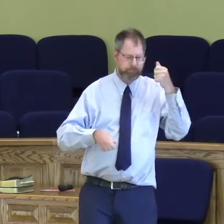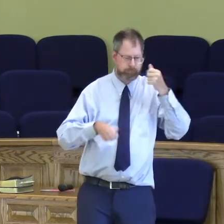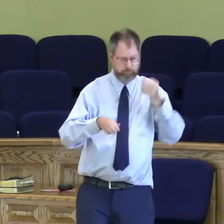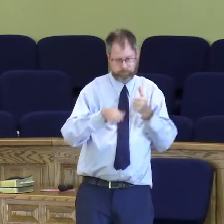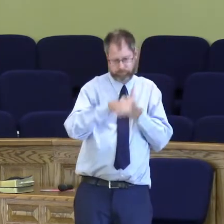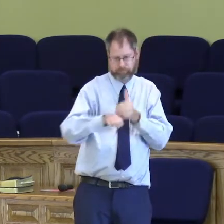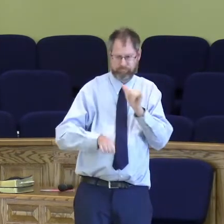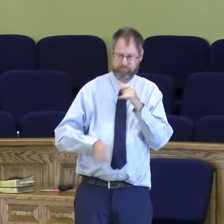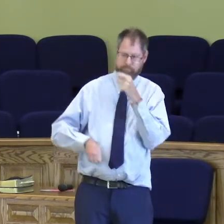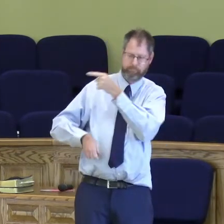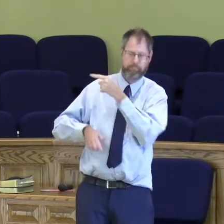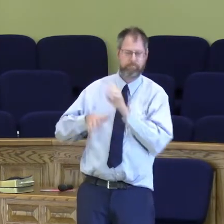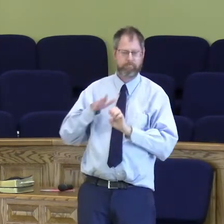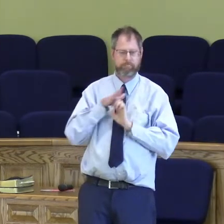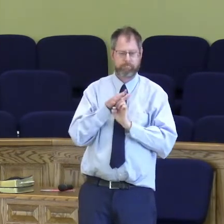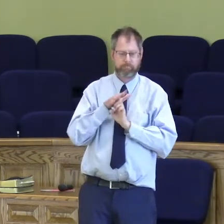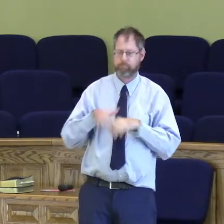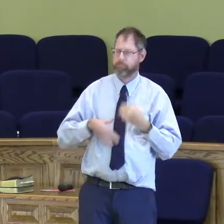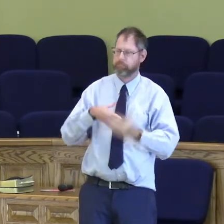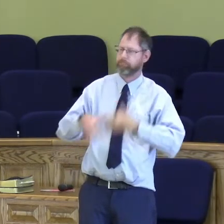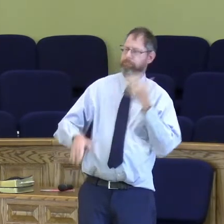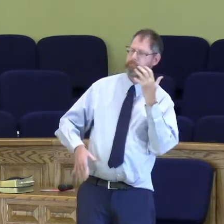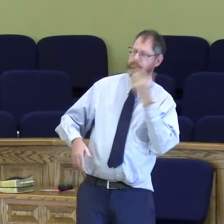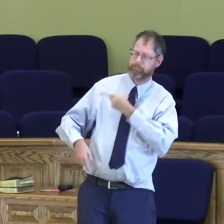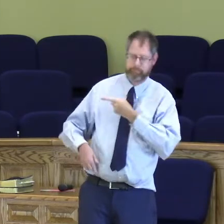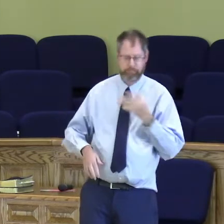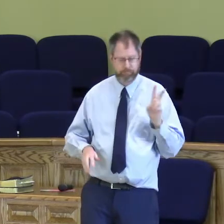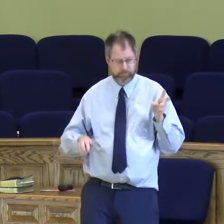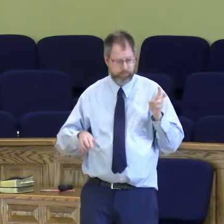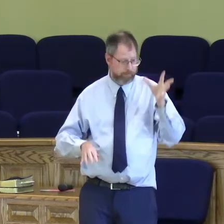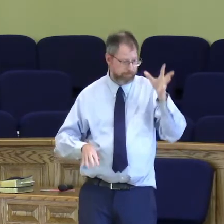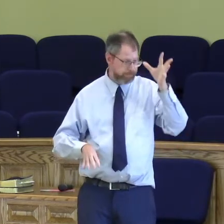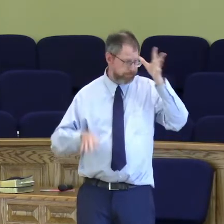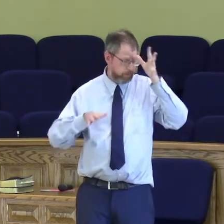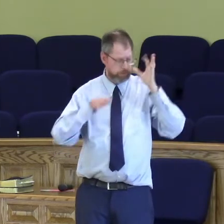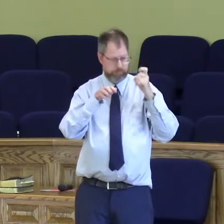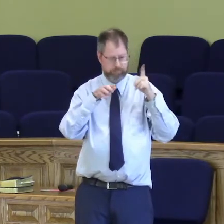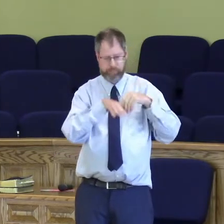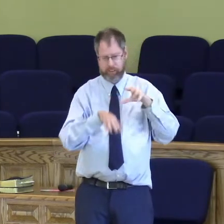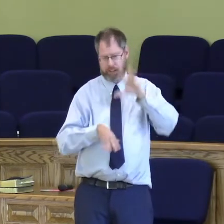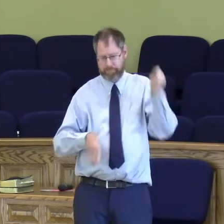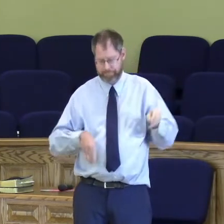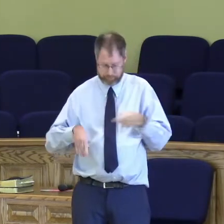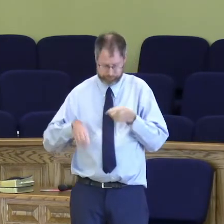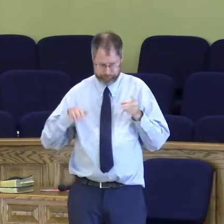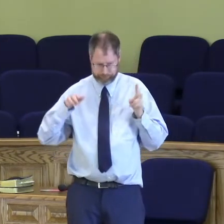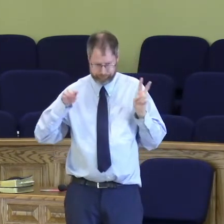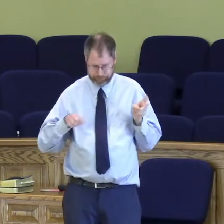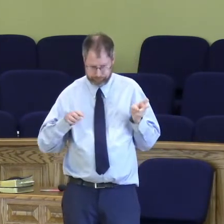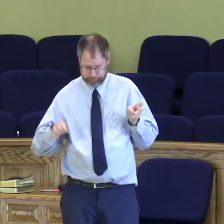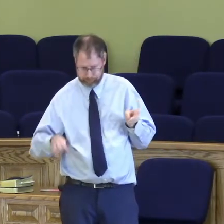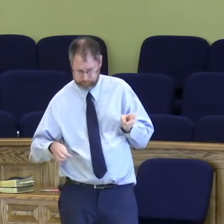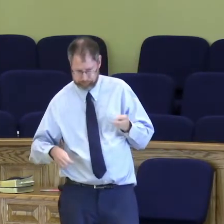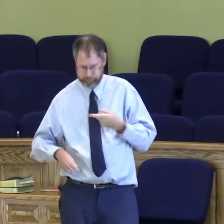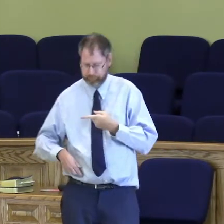wanted to feature him and just say, you know what? Look at this deaf man who was an overcomer, and many people call him the father of deaf